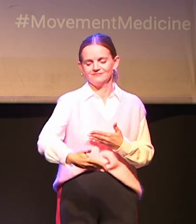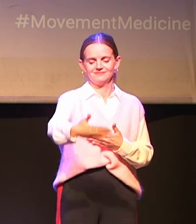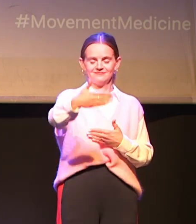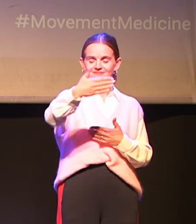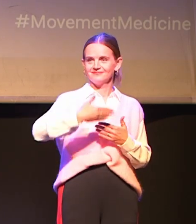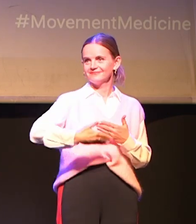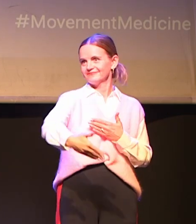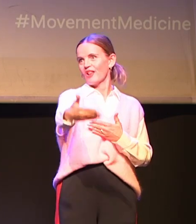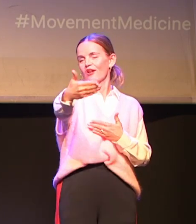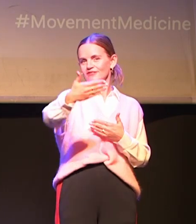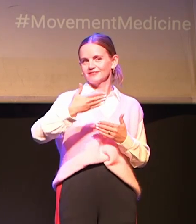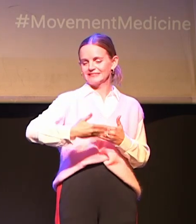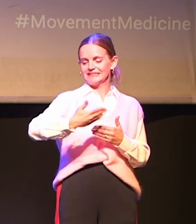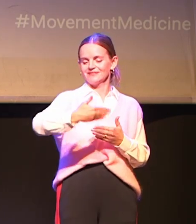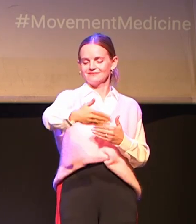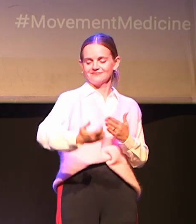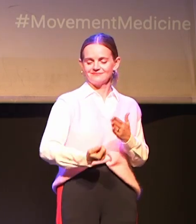like